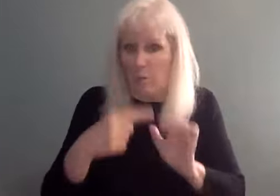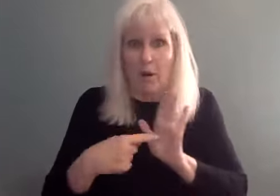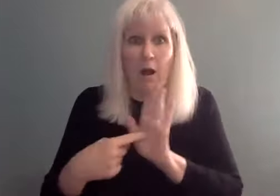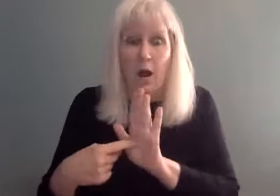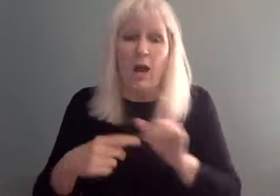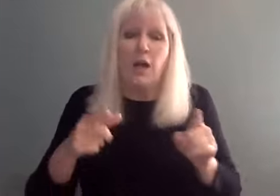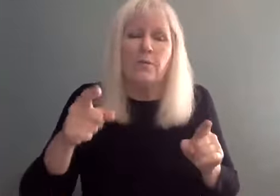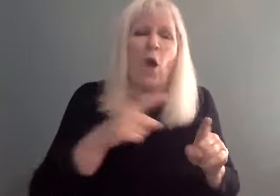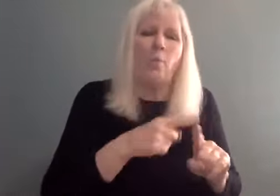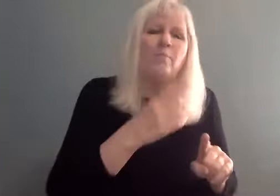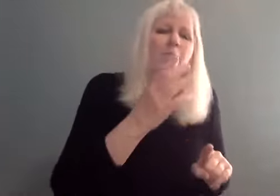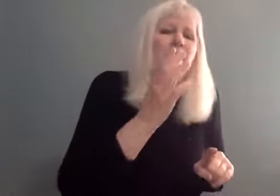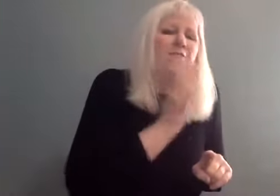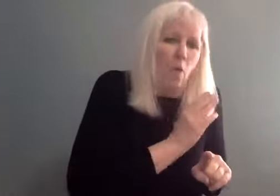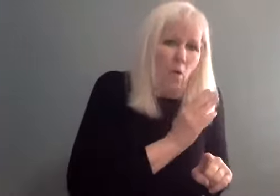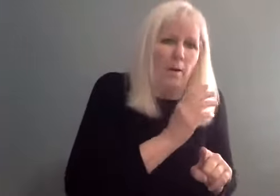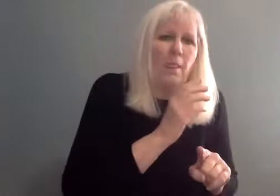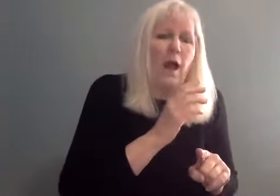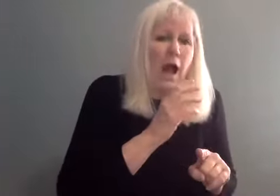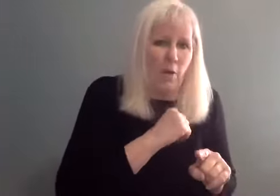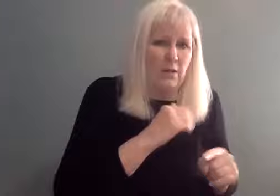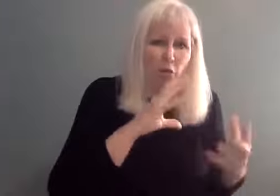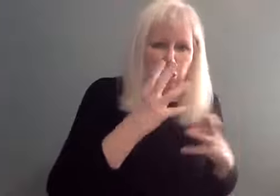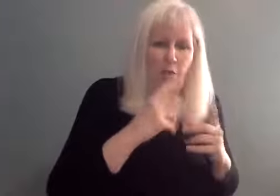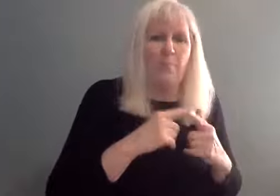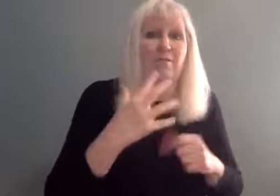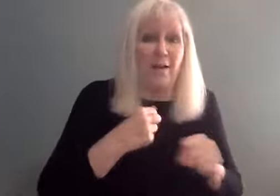years later, Robin got sober. 5 years later, Denny got sober. Denny was sitting in a